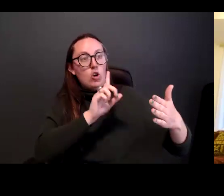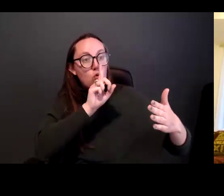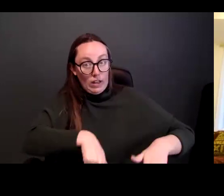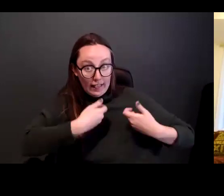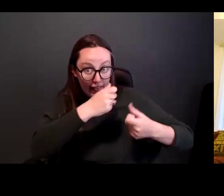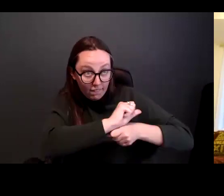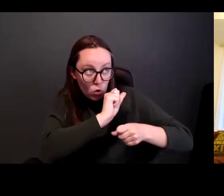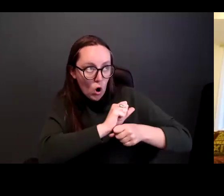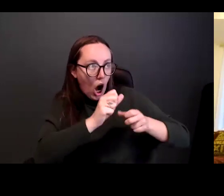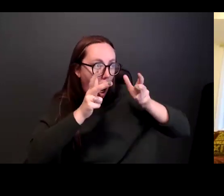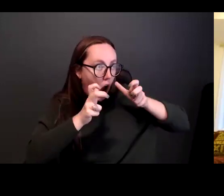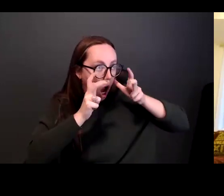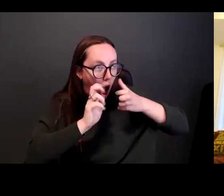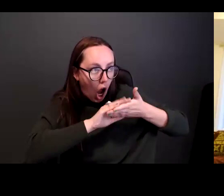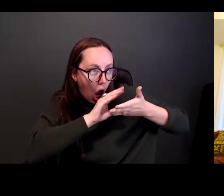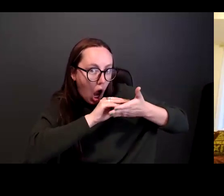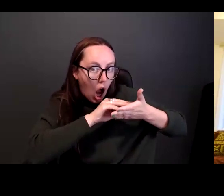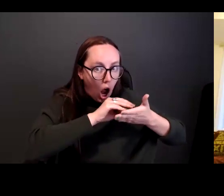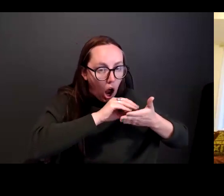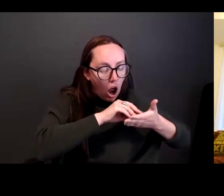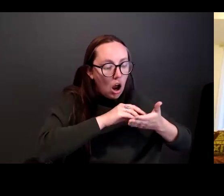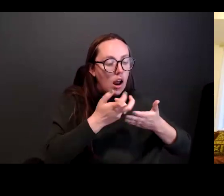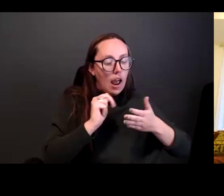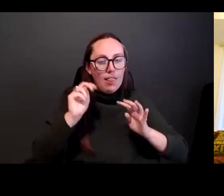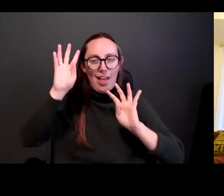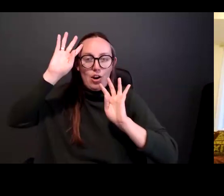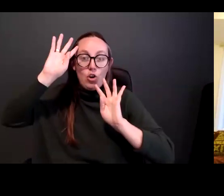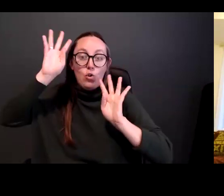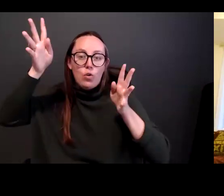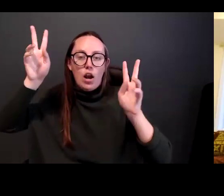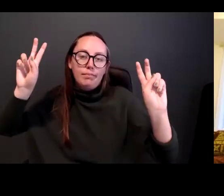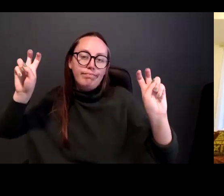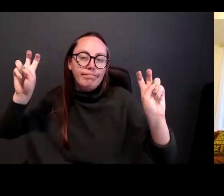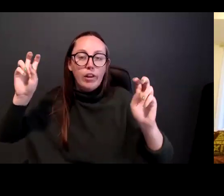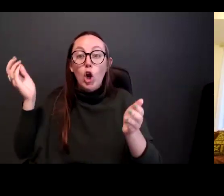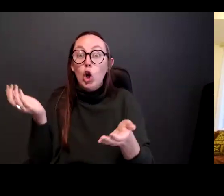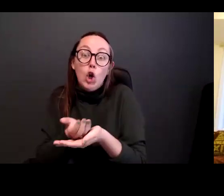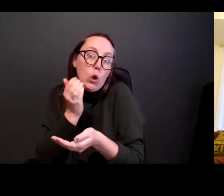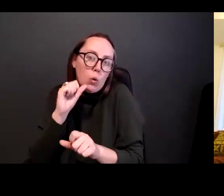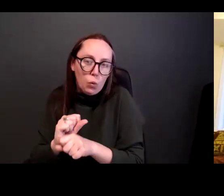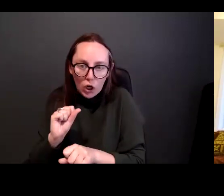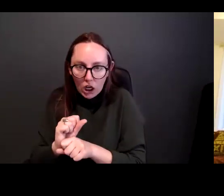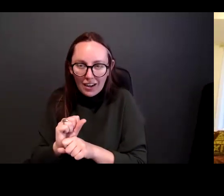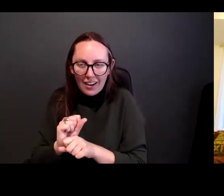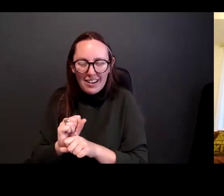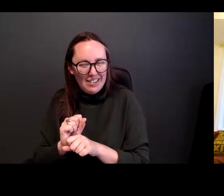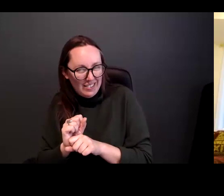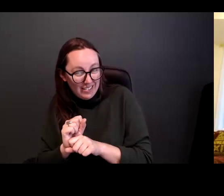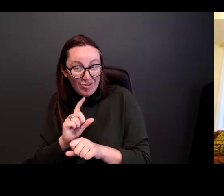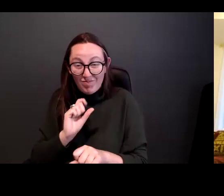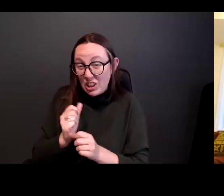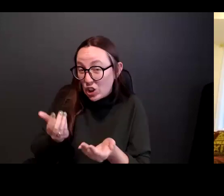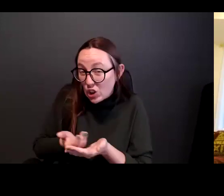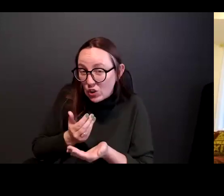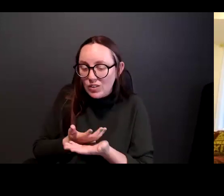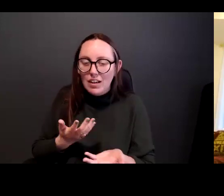their intellectual property. So it's a very interesting and complicated process. But I think like what I showed before